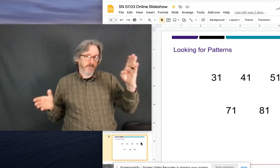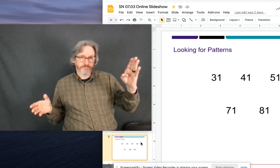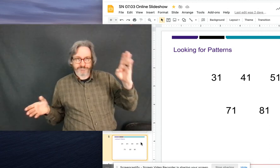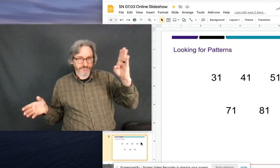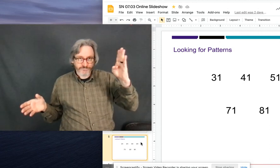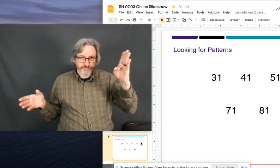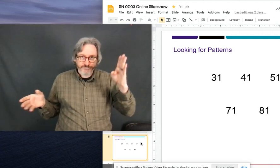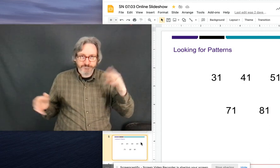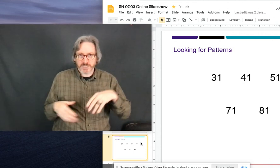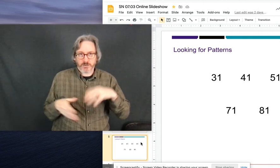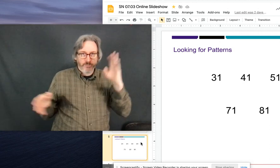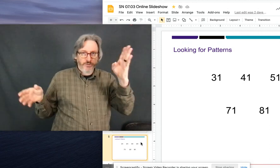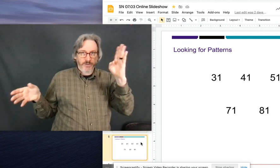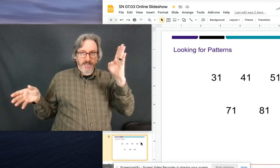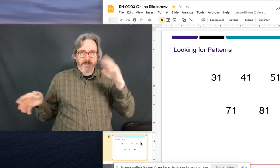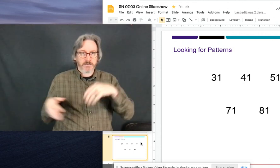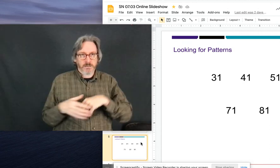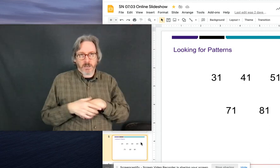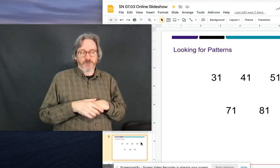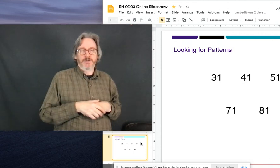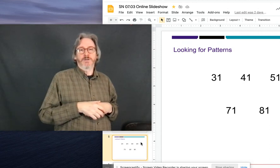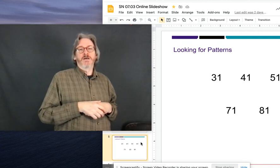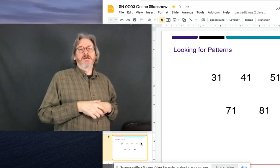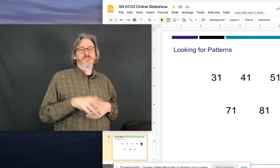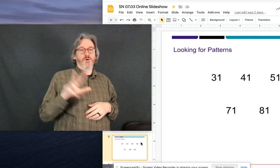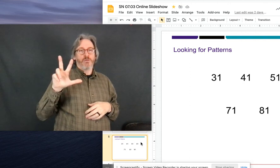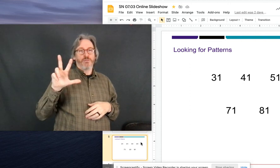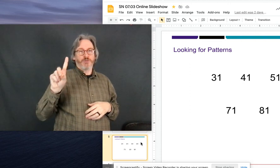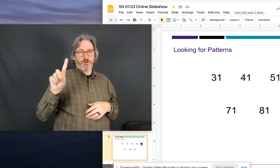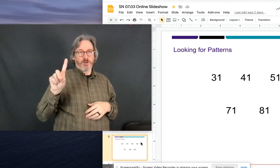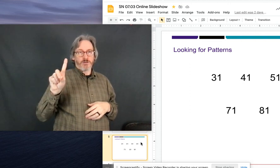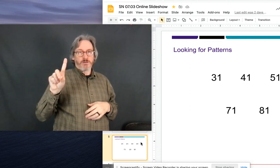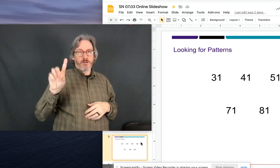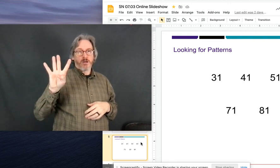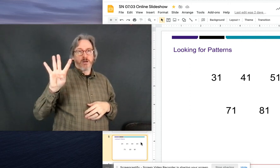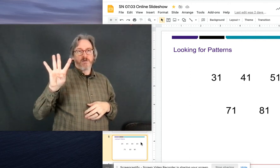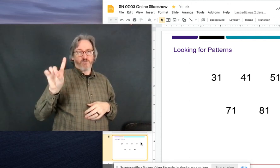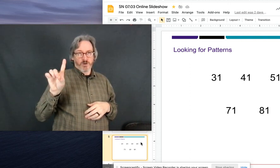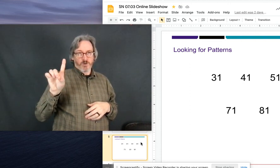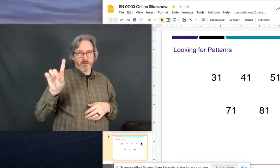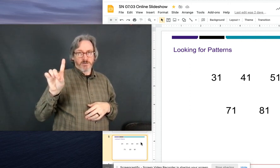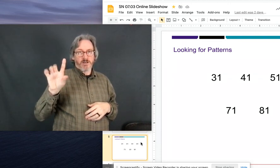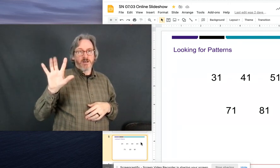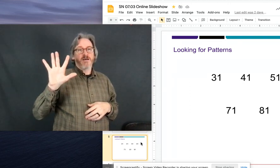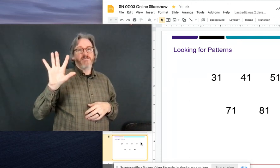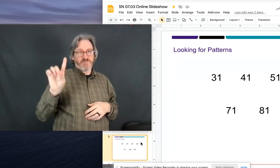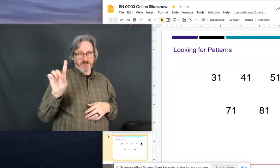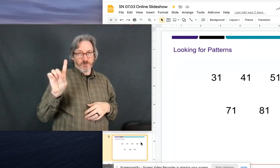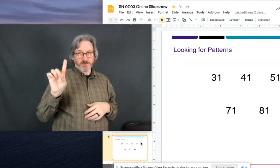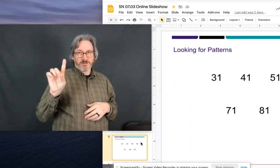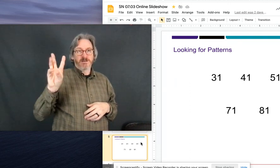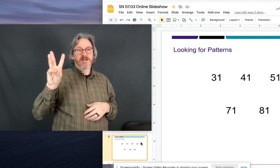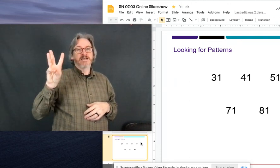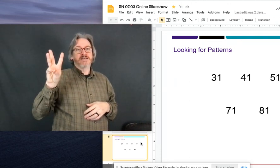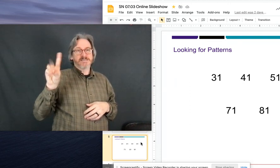between 30 and 100. So 31, 41,